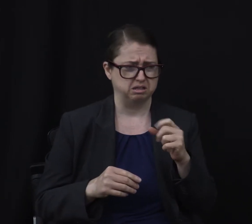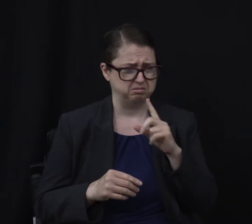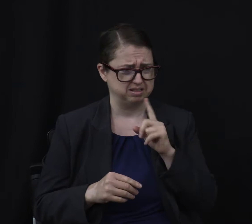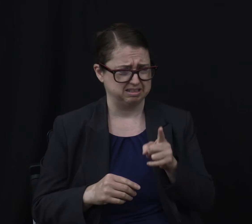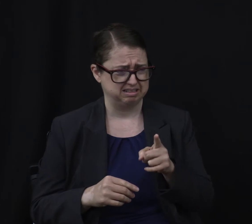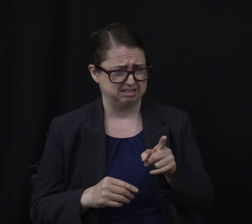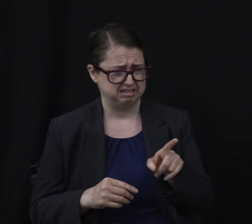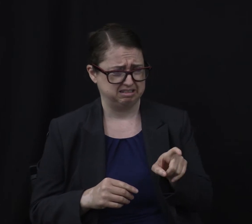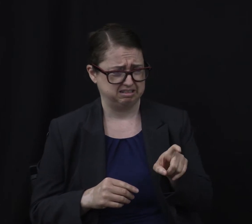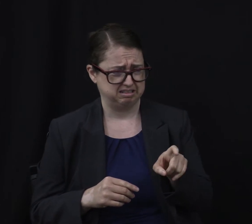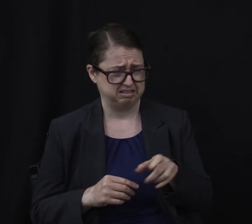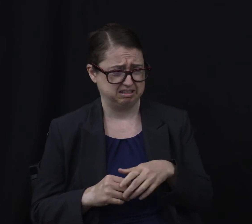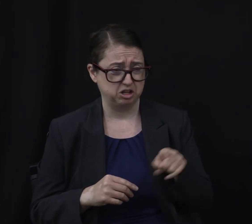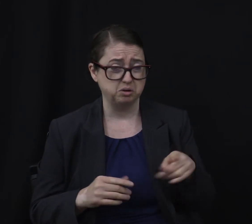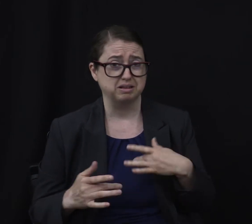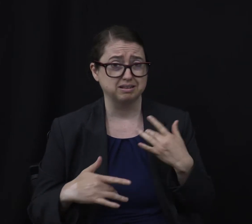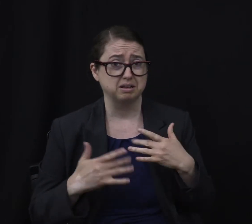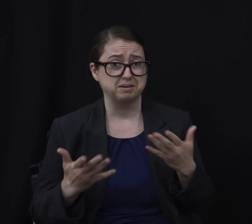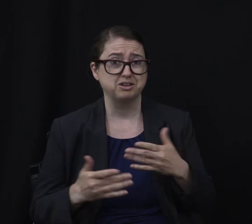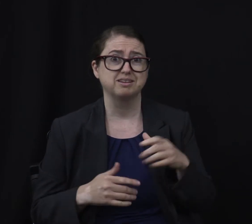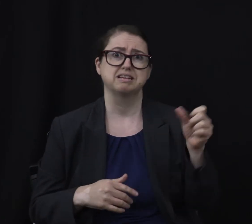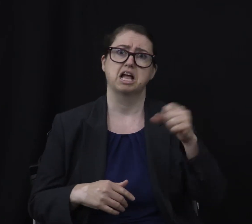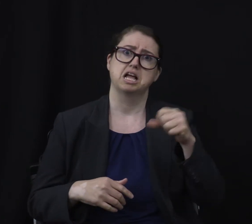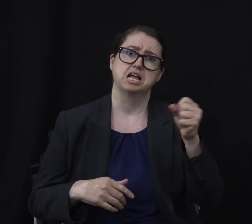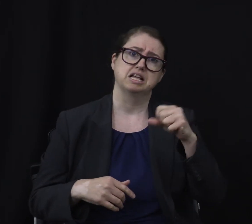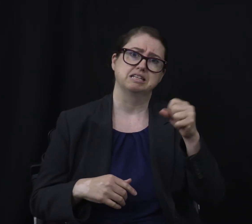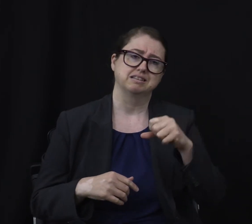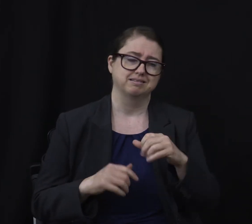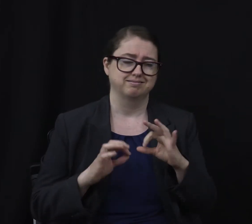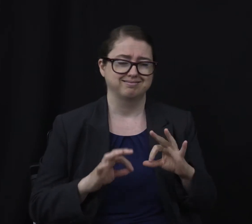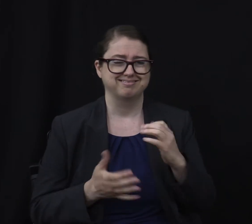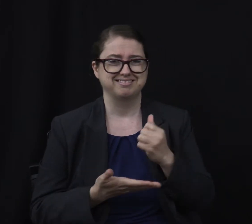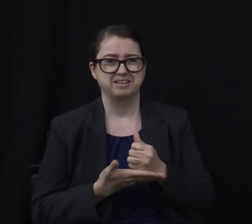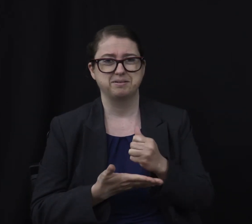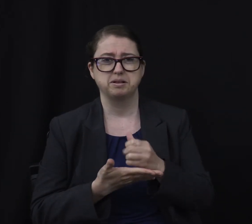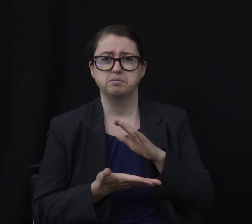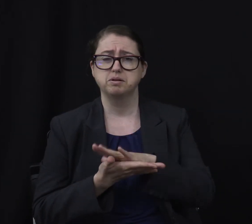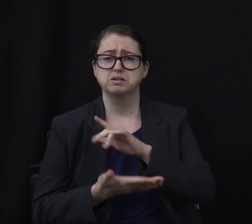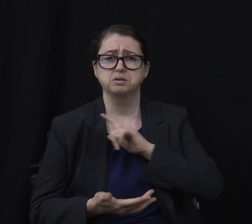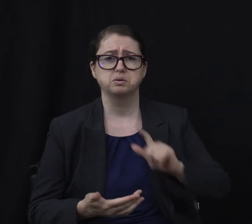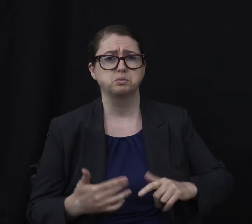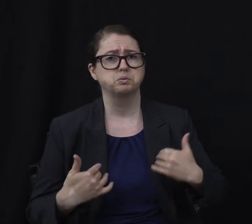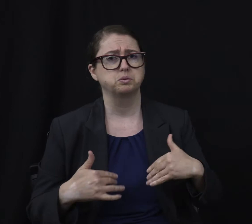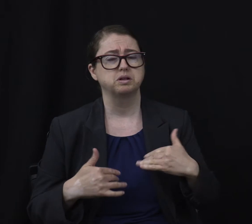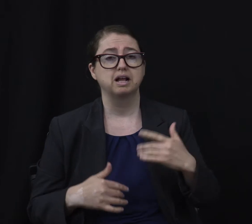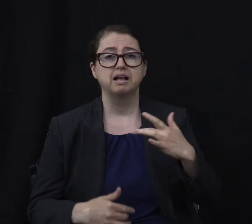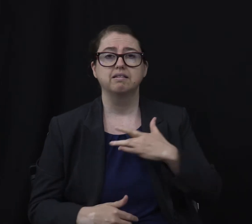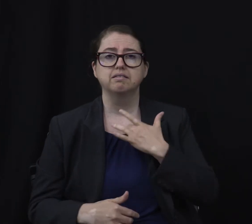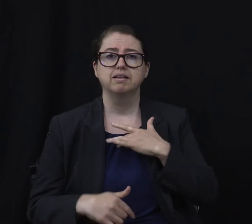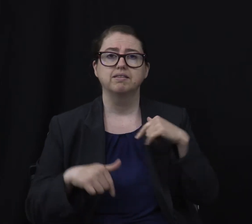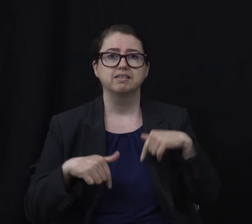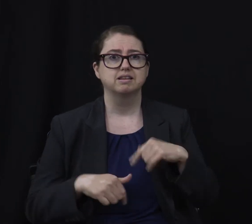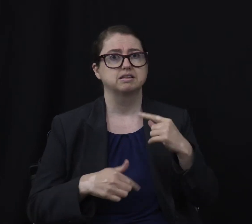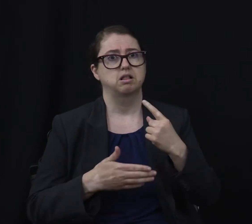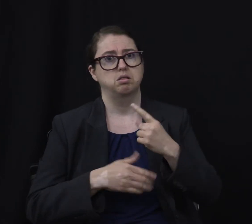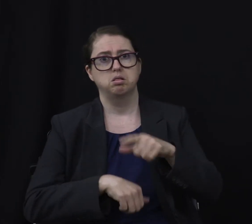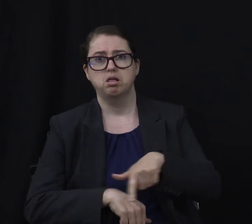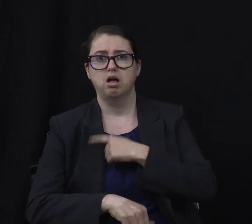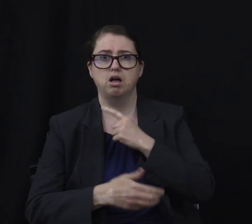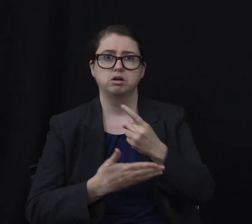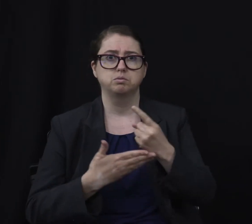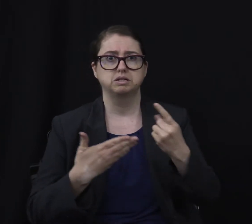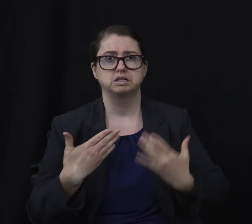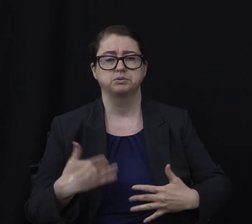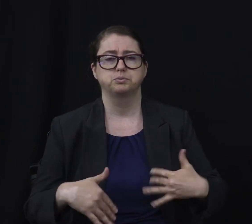Are you excited to be here? Yeah. Amen. Praise the Lord. I think that this very long weekend is going to